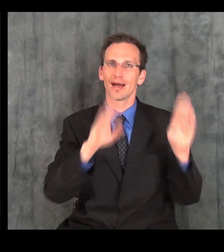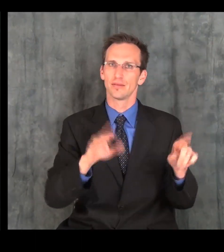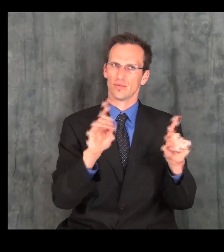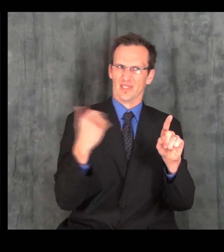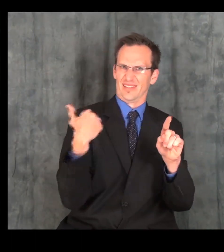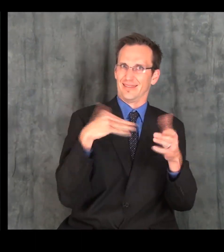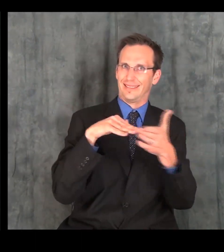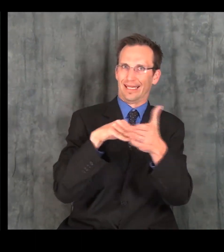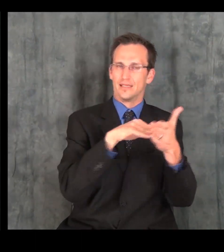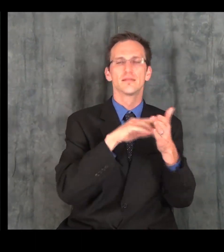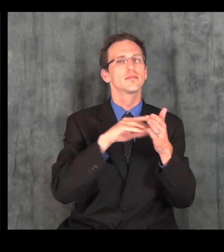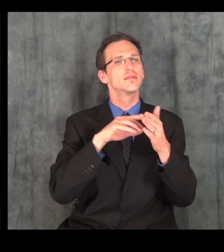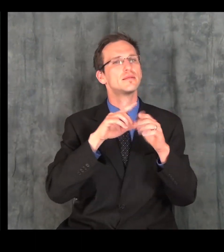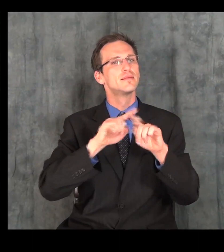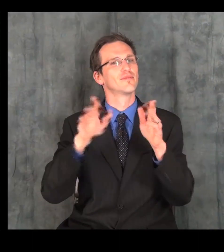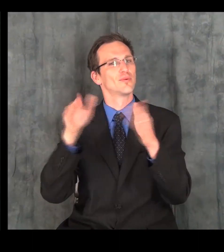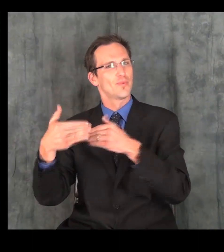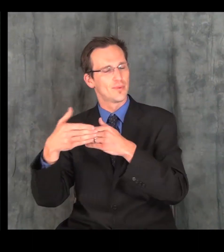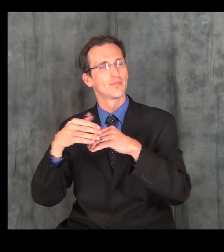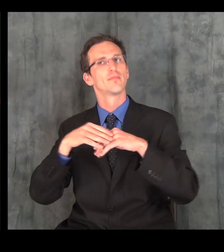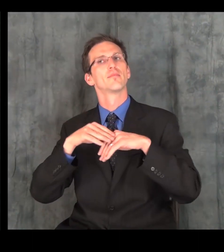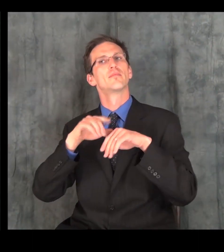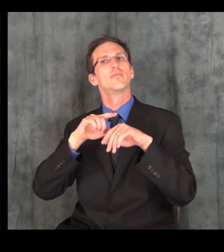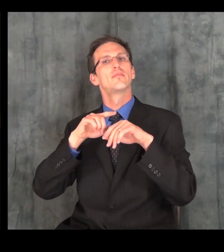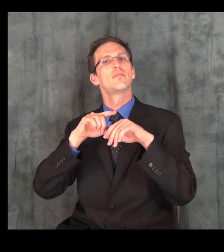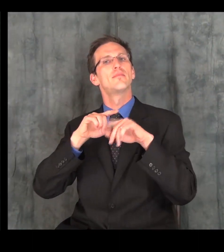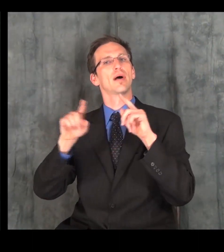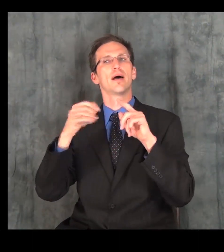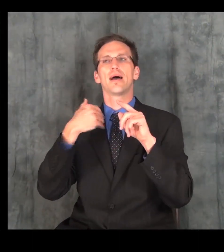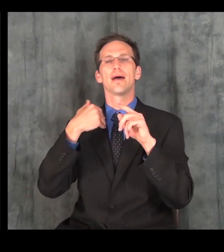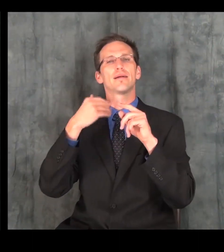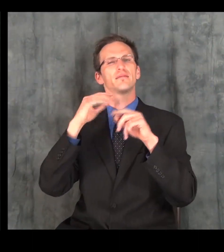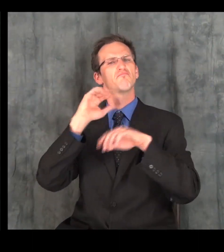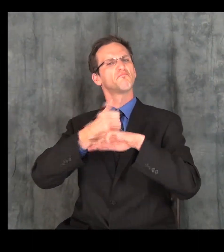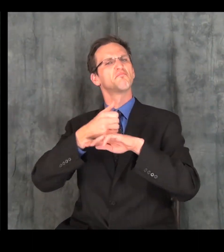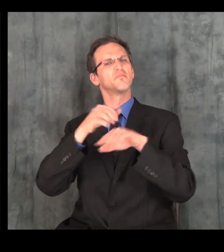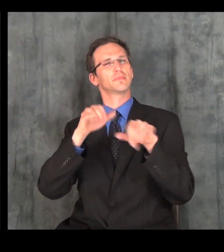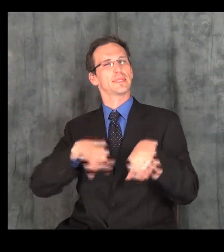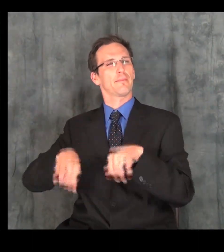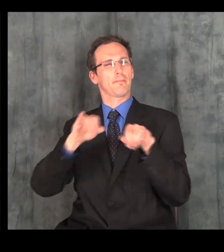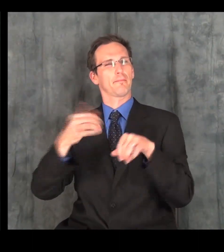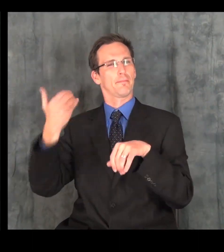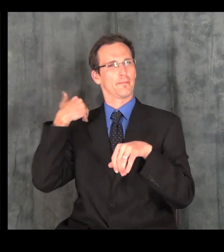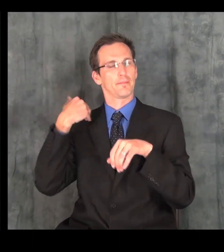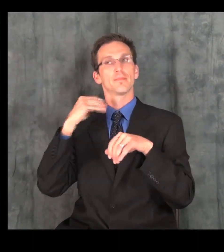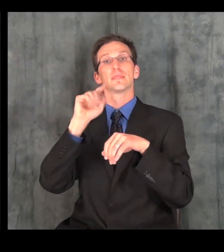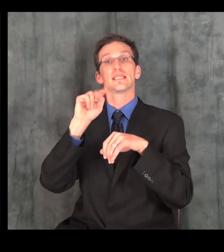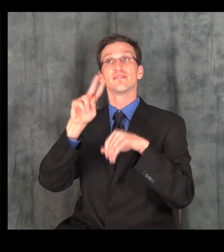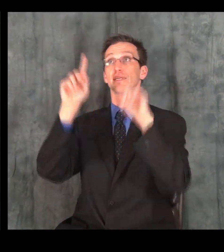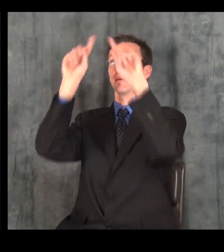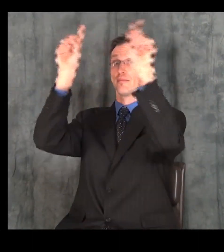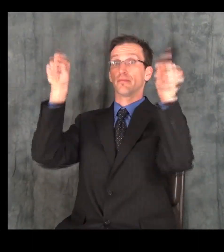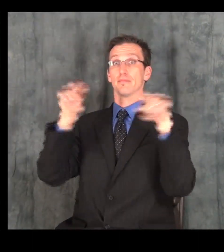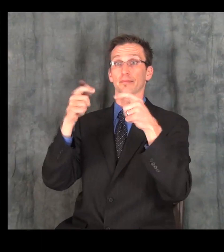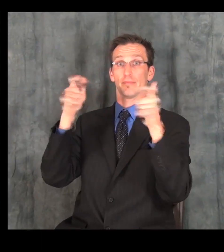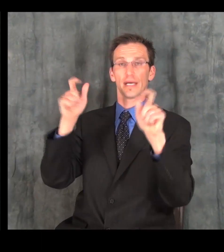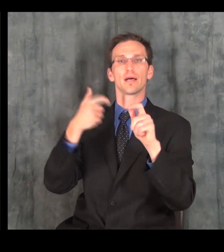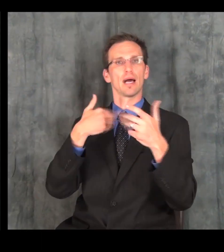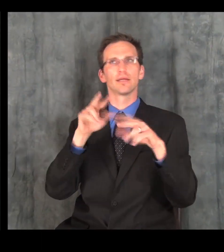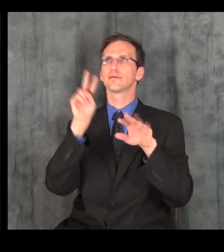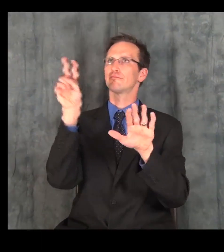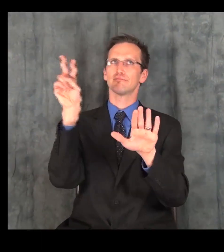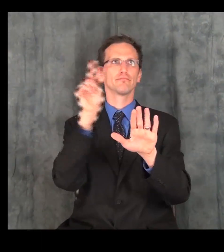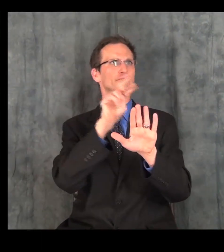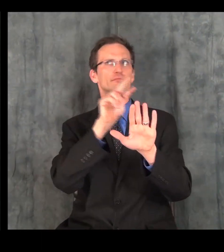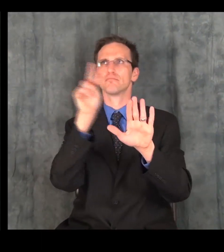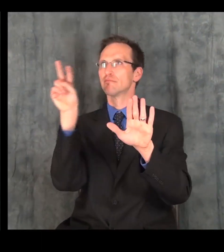same courthouse. So the setup was very similar. They had the large plasma screen. And so I was able to observe that interaction happening